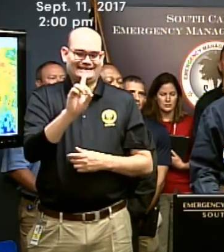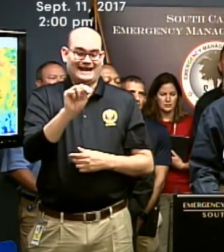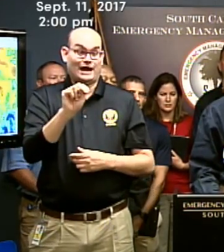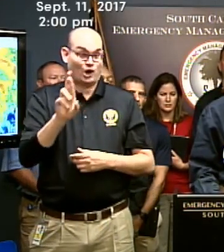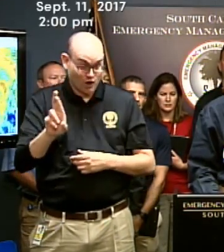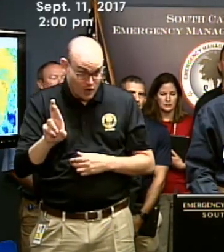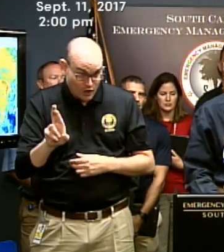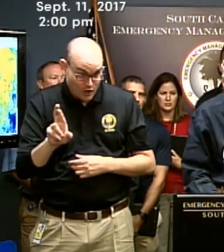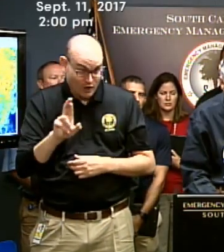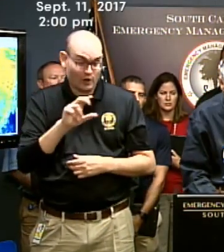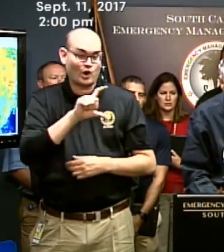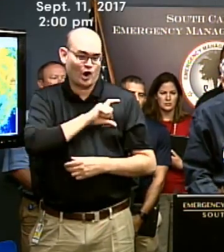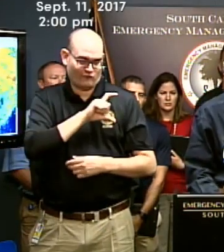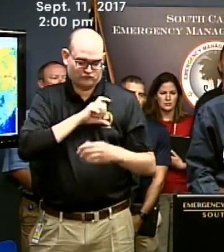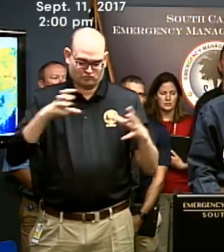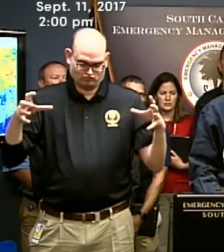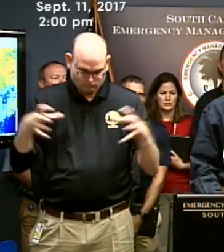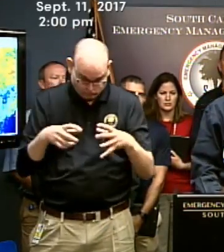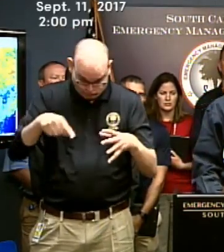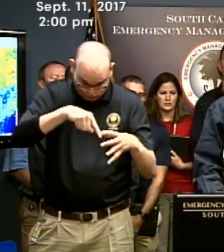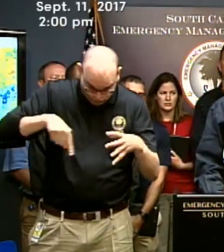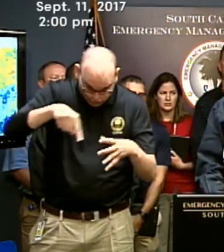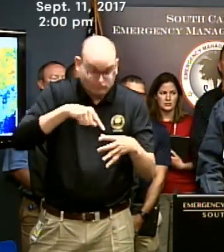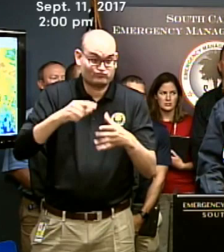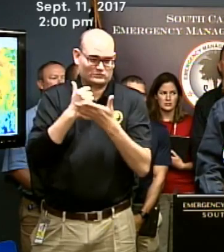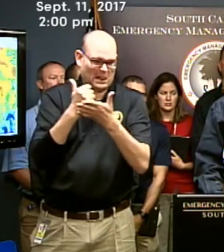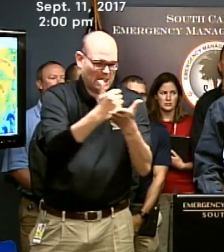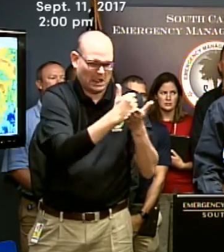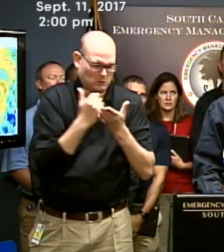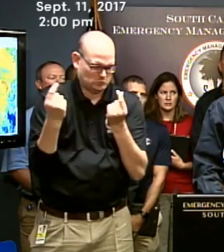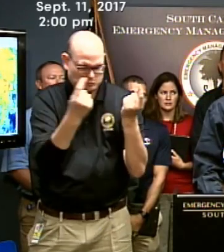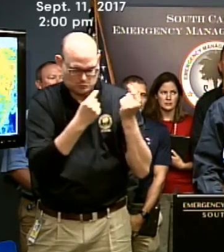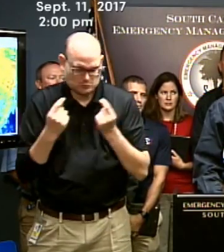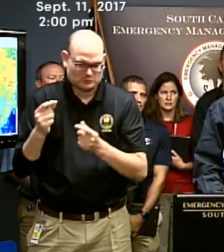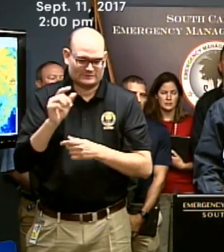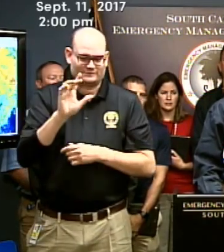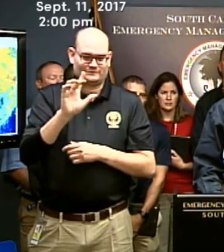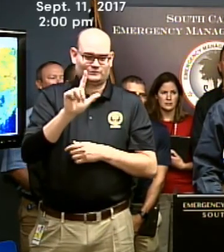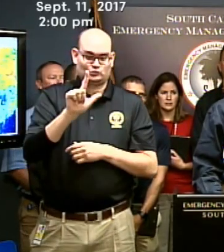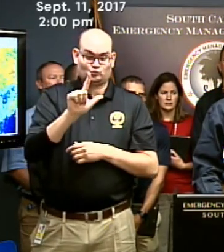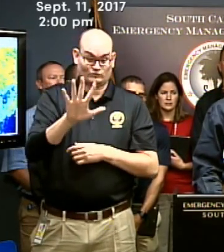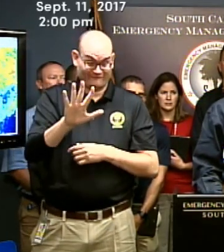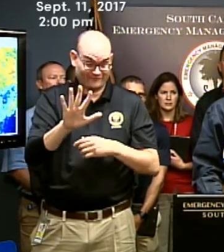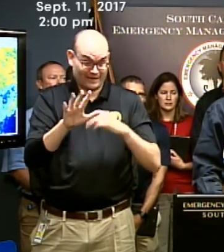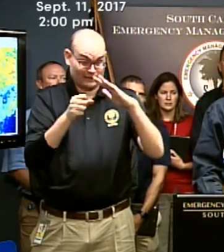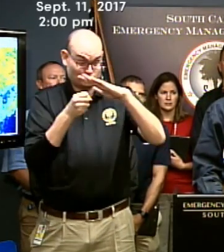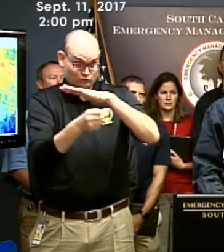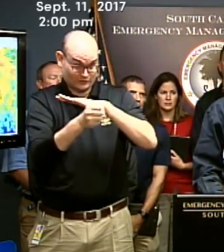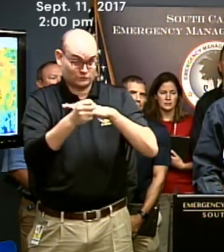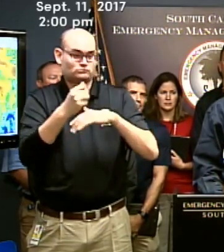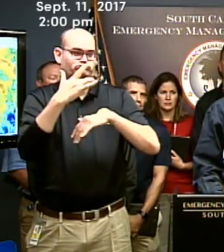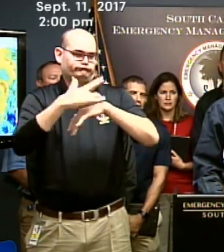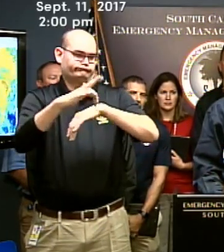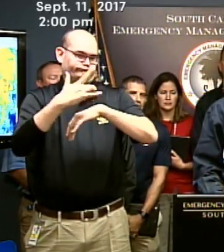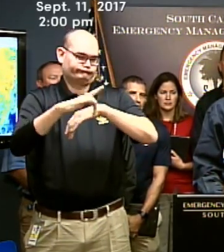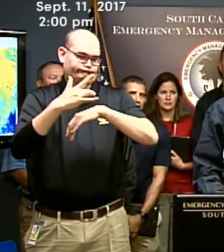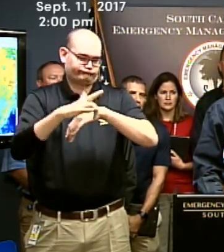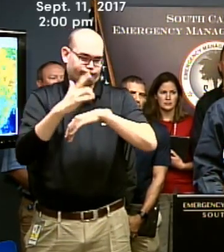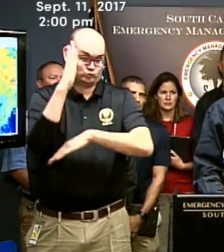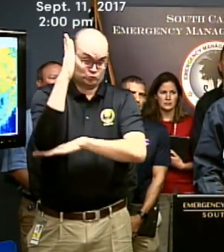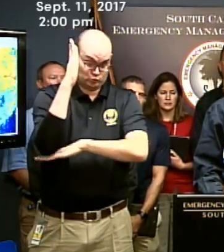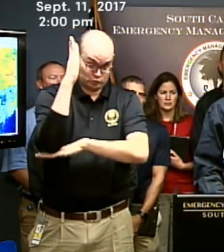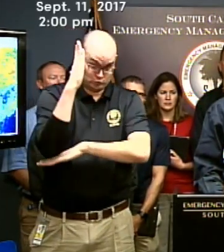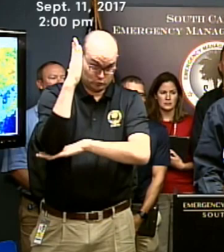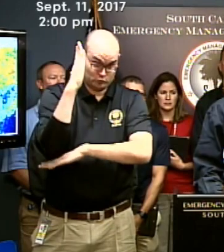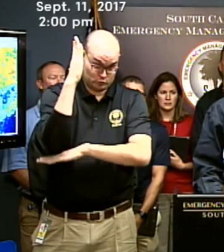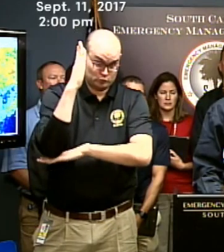right now. Also, we now have 25 shelters open. As of noon today, there were